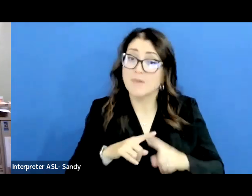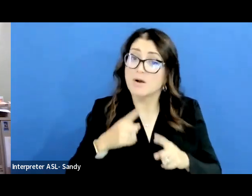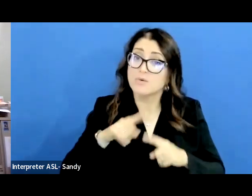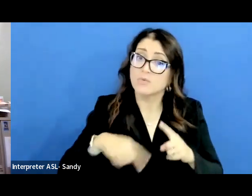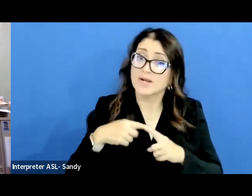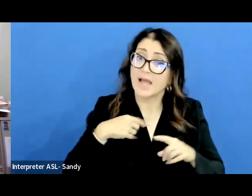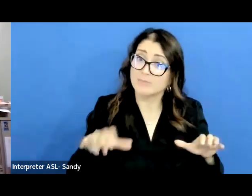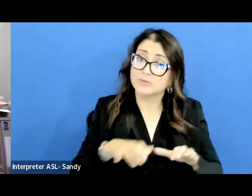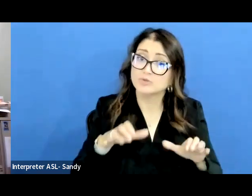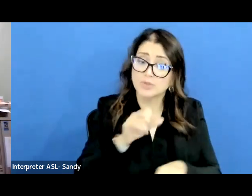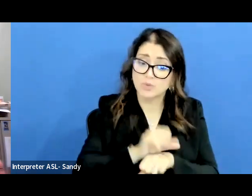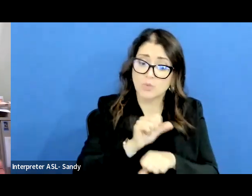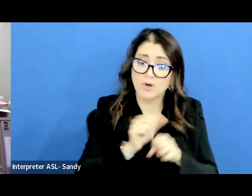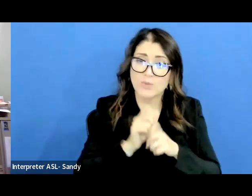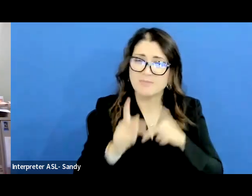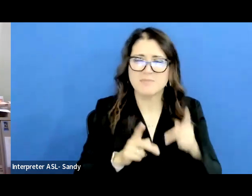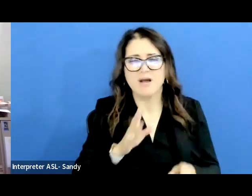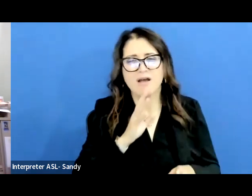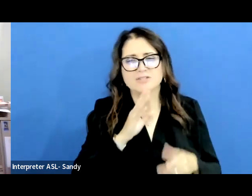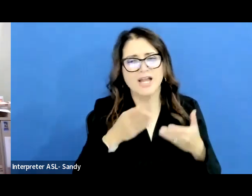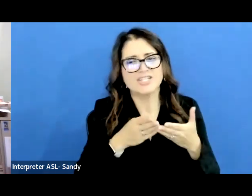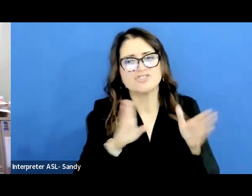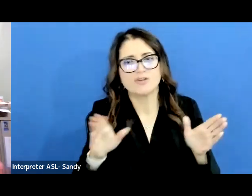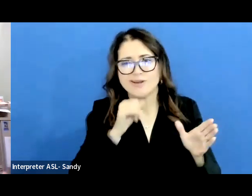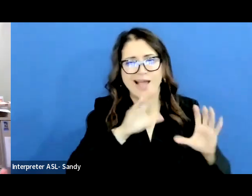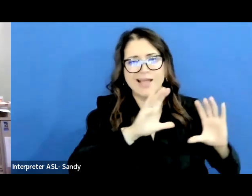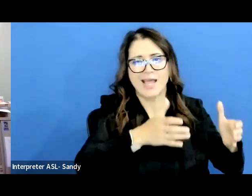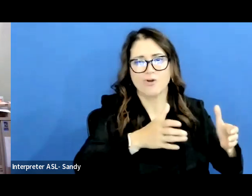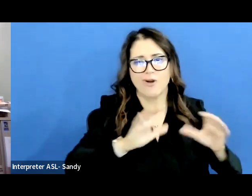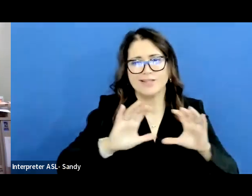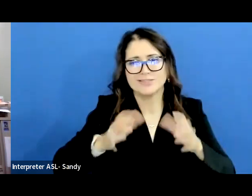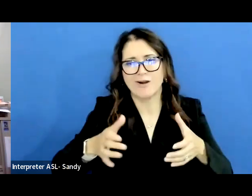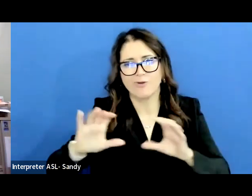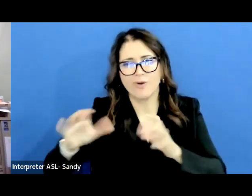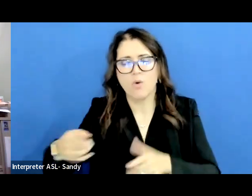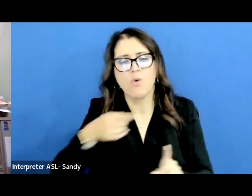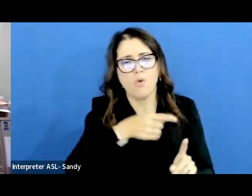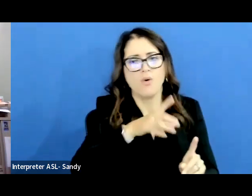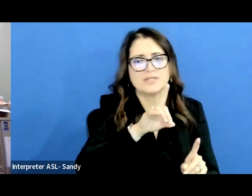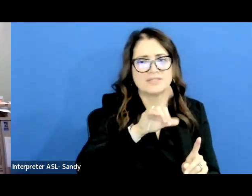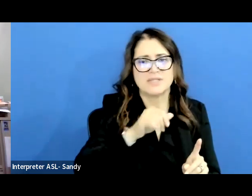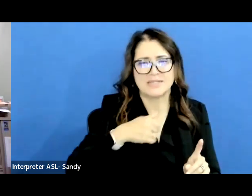the people in general rather than sort of categorizing them as somebody having a disability.